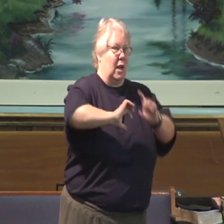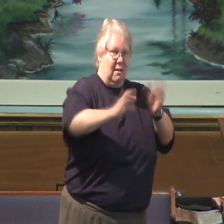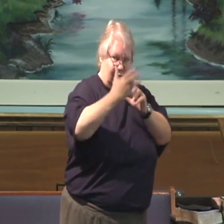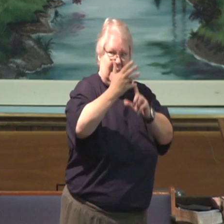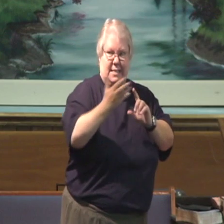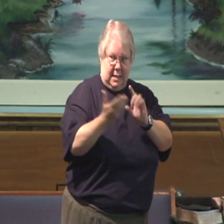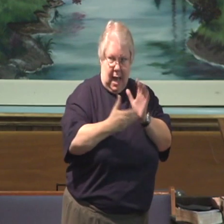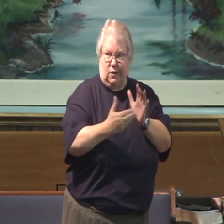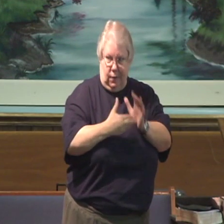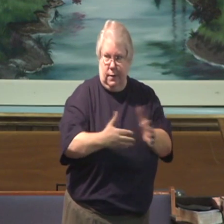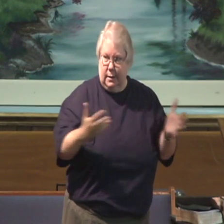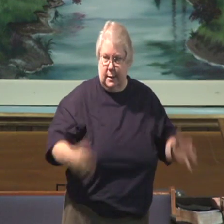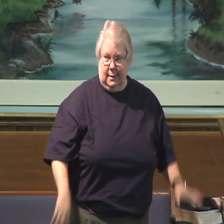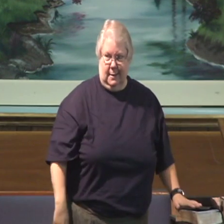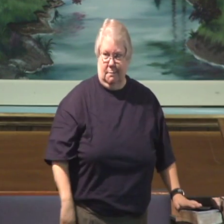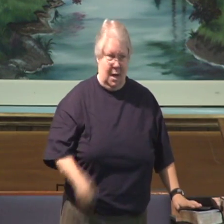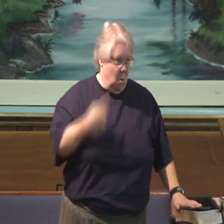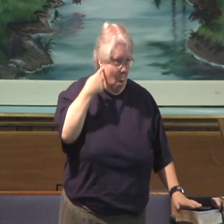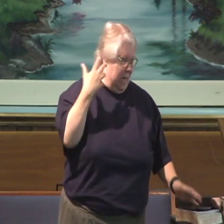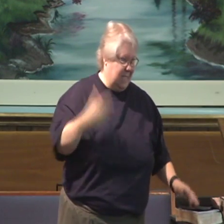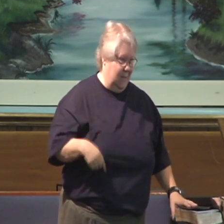to convince the doctor that he won't listen.